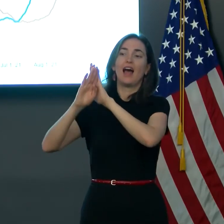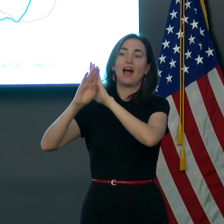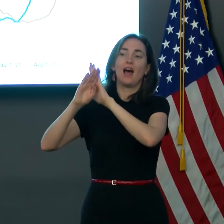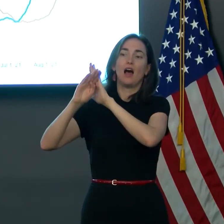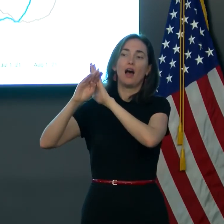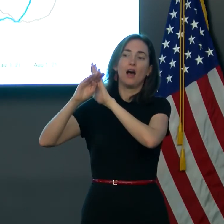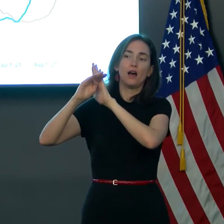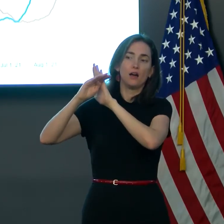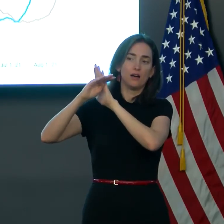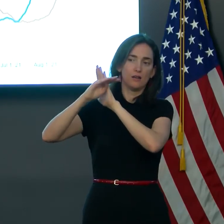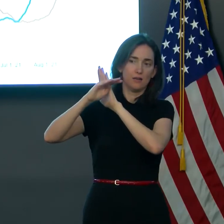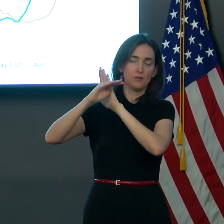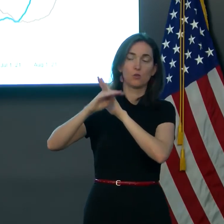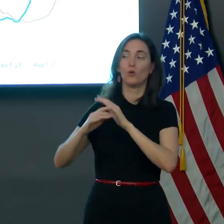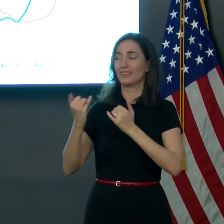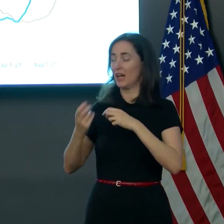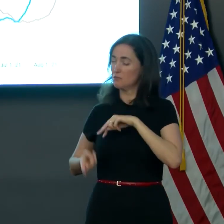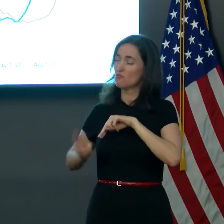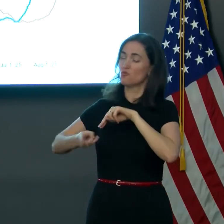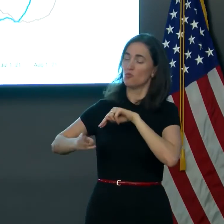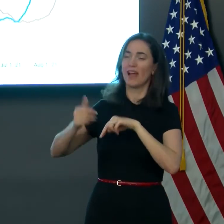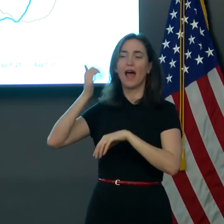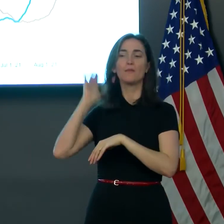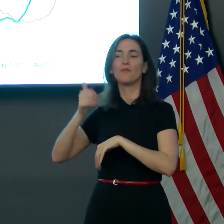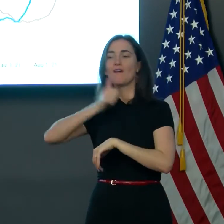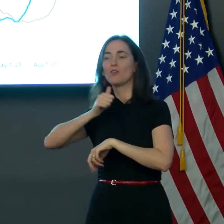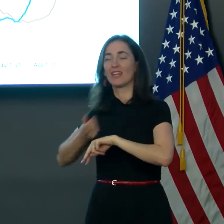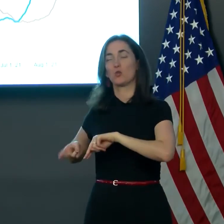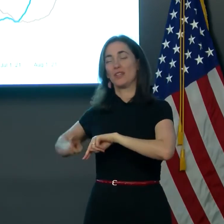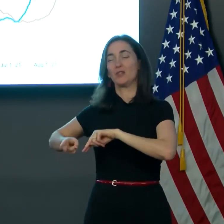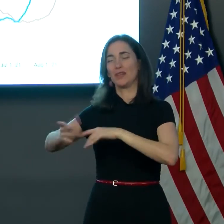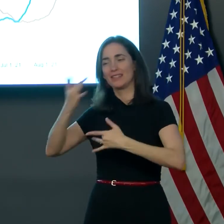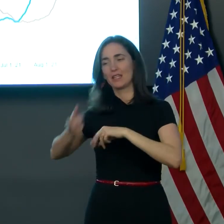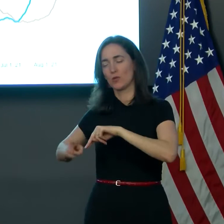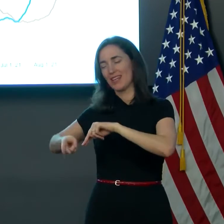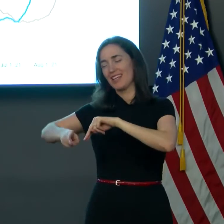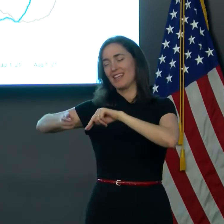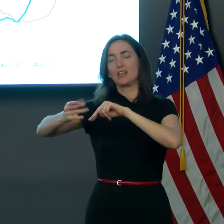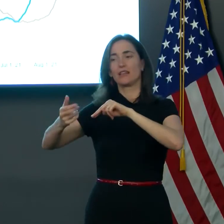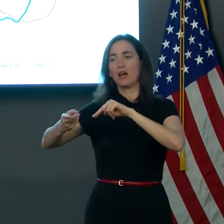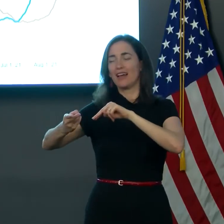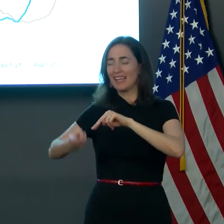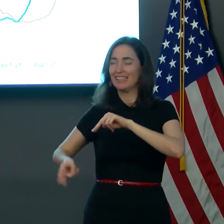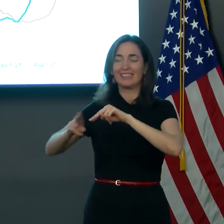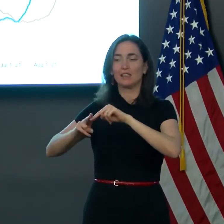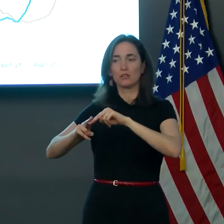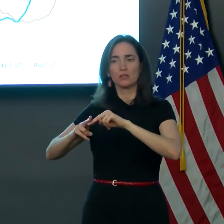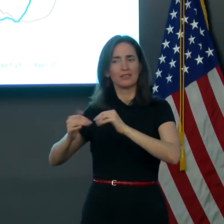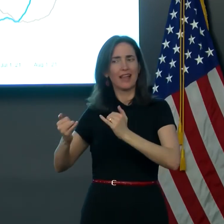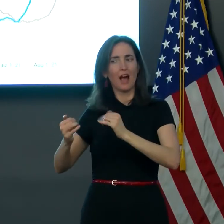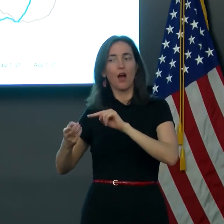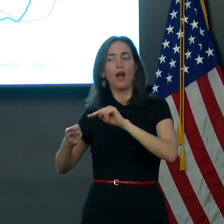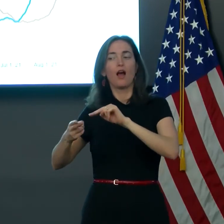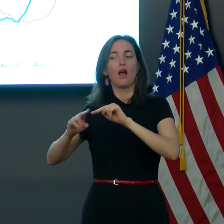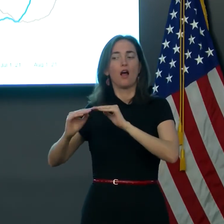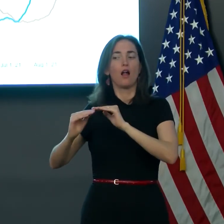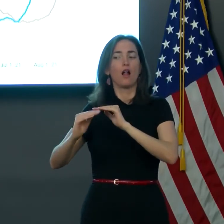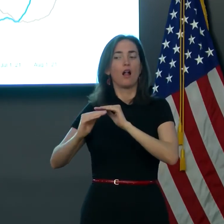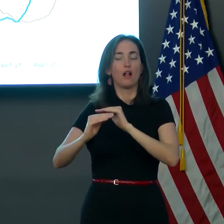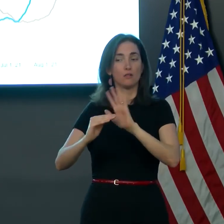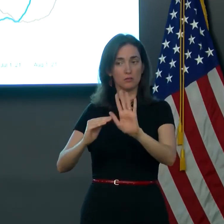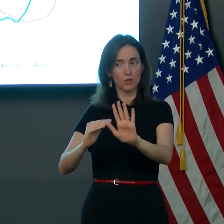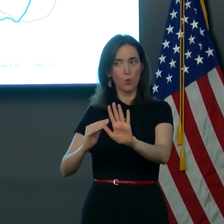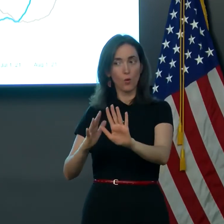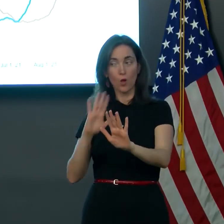longer seeing drastic increases. I don't, you know, with the data I have on hand, I'm not comfortable yet calling that a